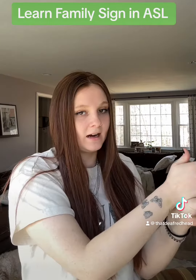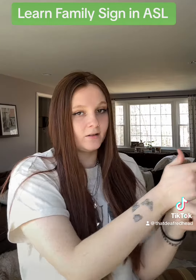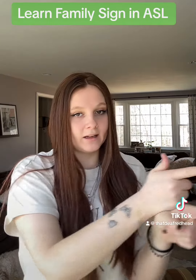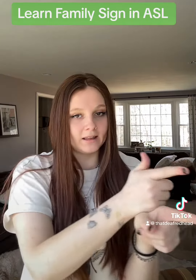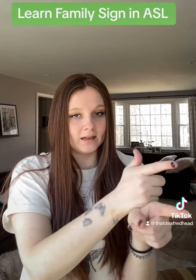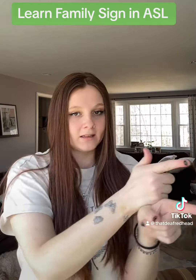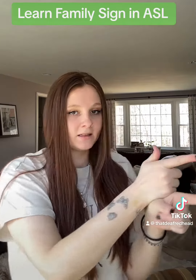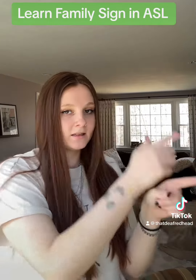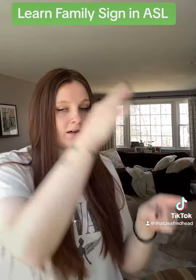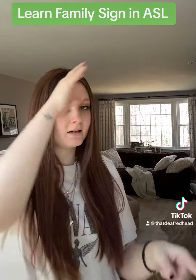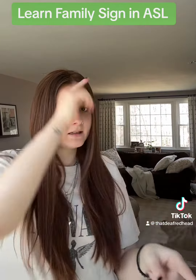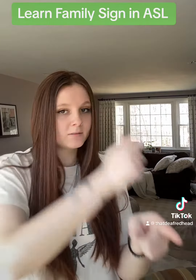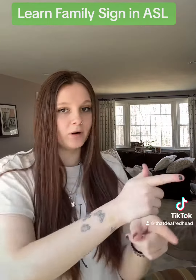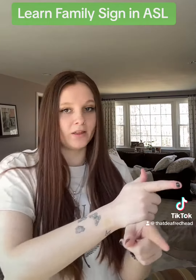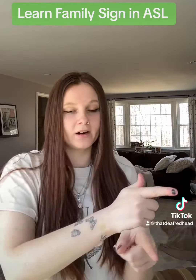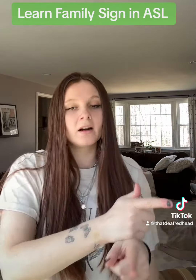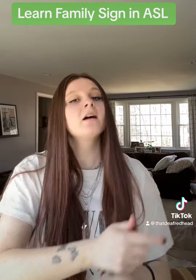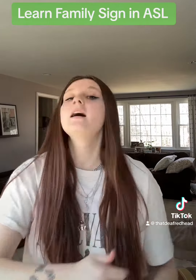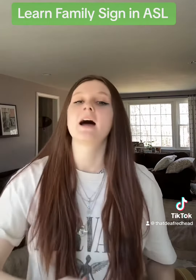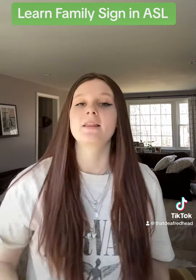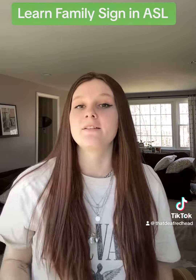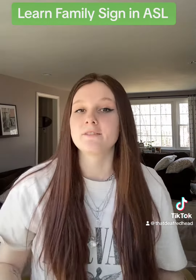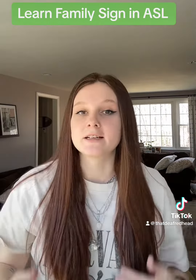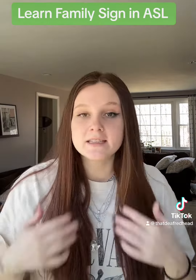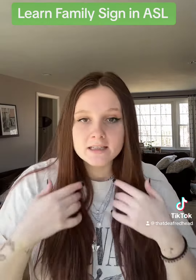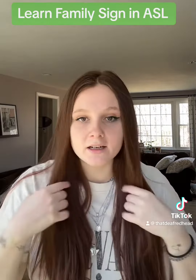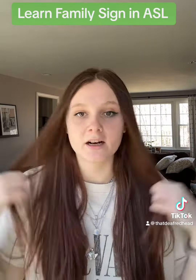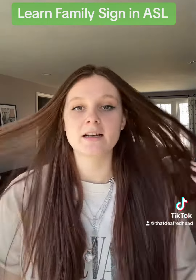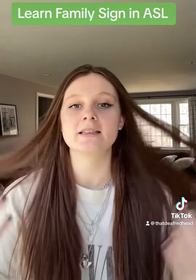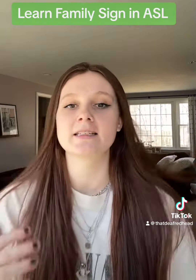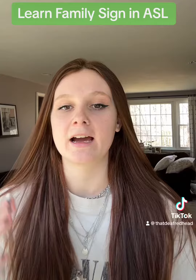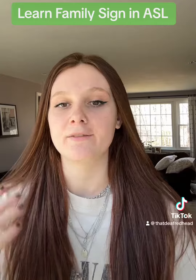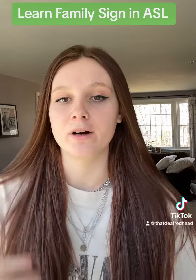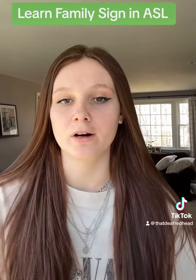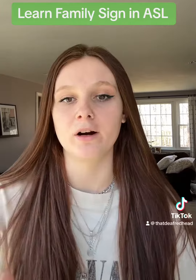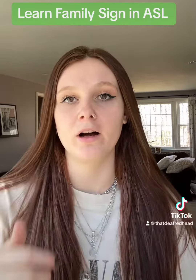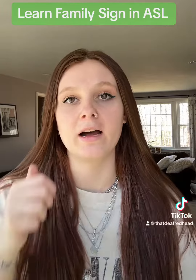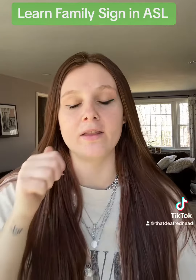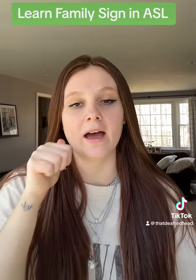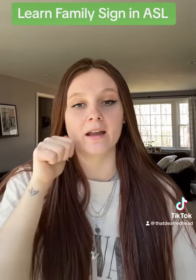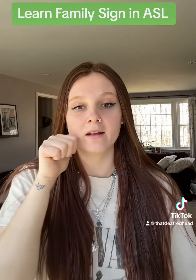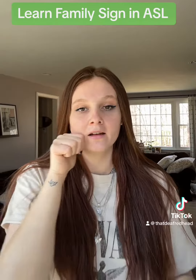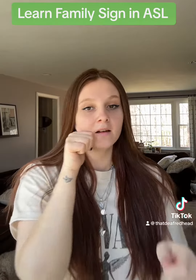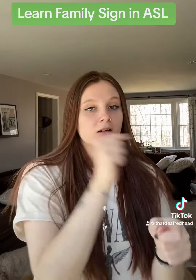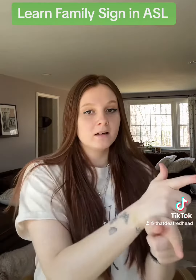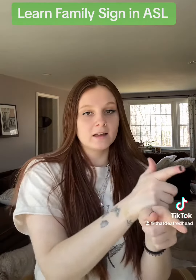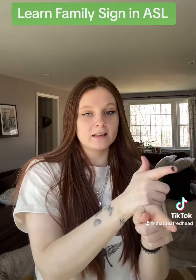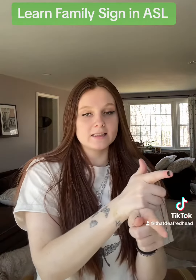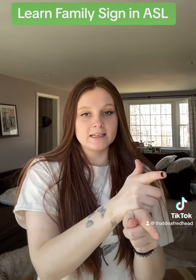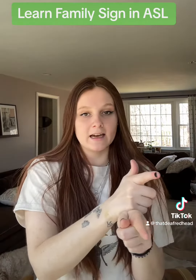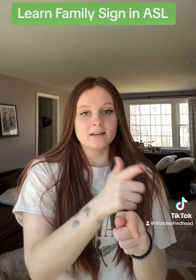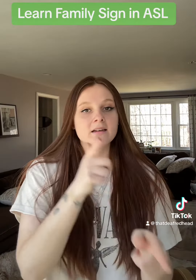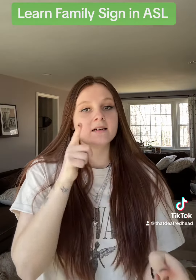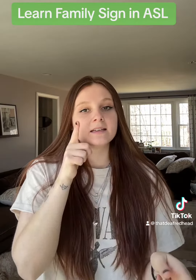like this, brother. And then for sister, it's a sign for girl, and then like this again,